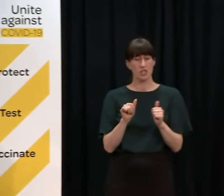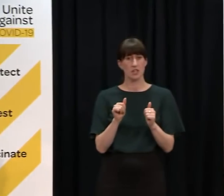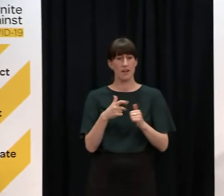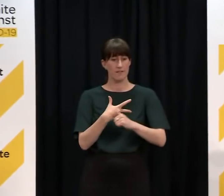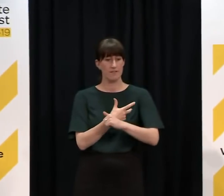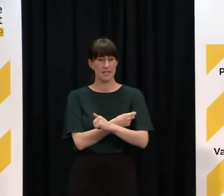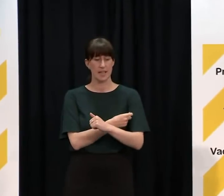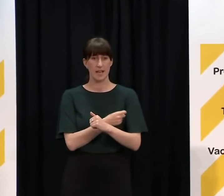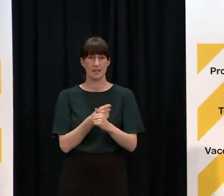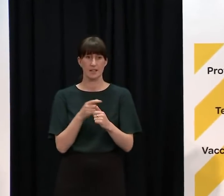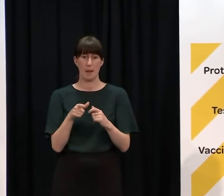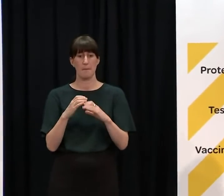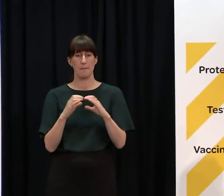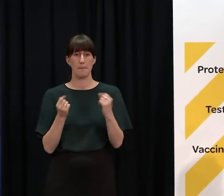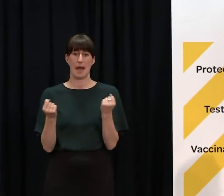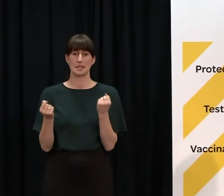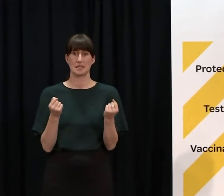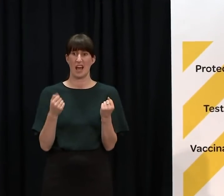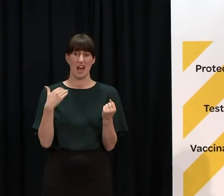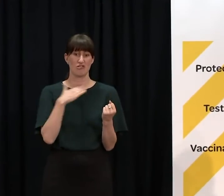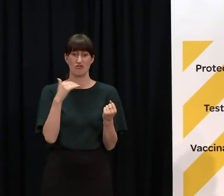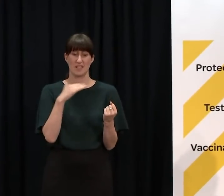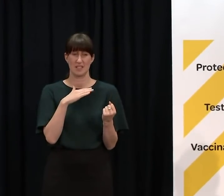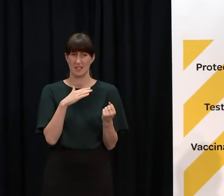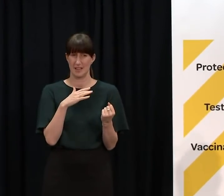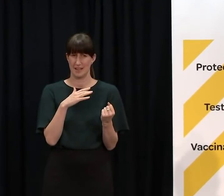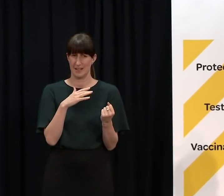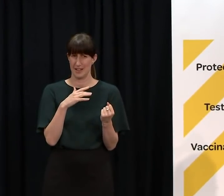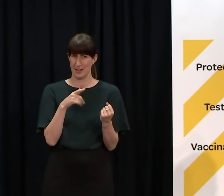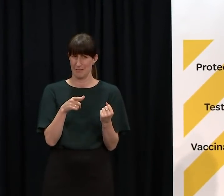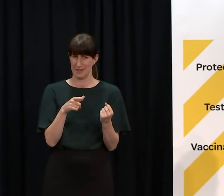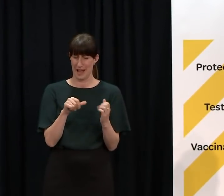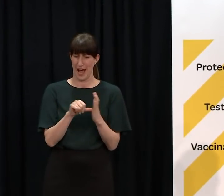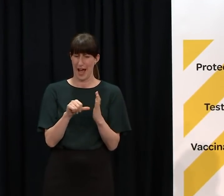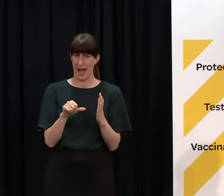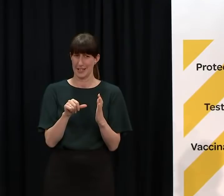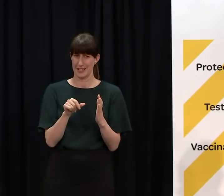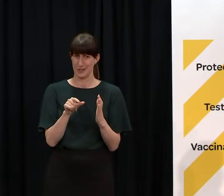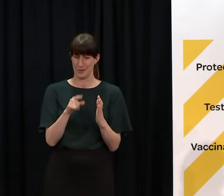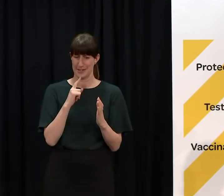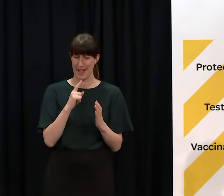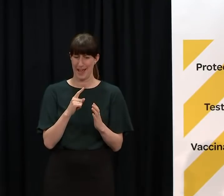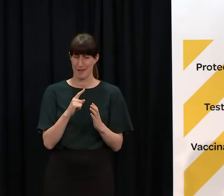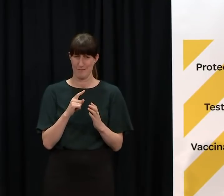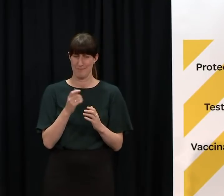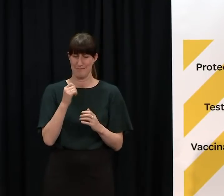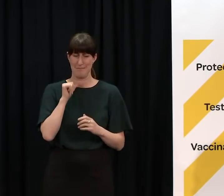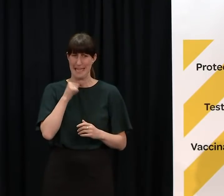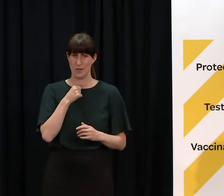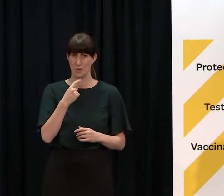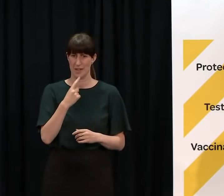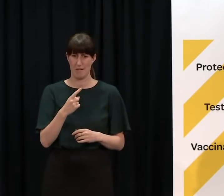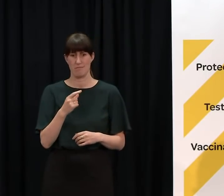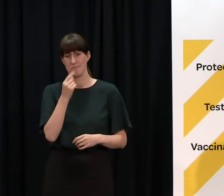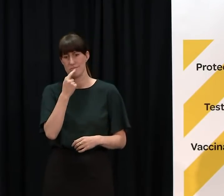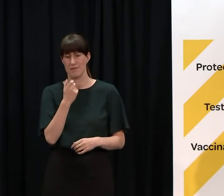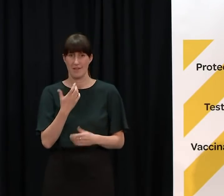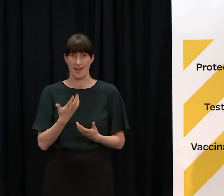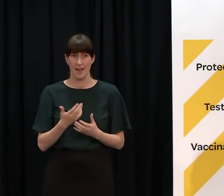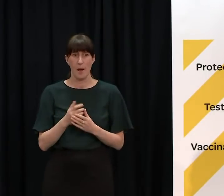of hundreds of people. I think it's a bit harsh to say it's pathetic, but that's one of the